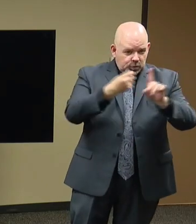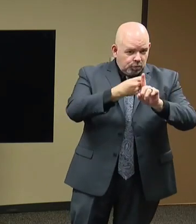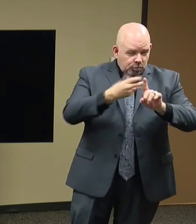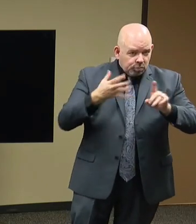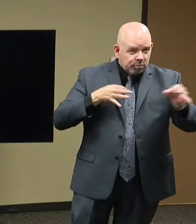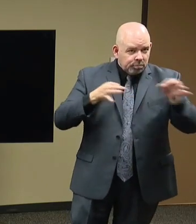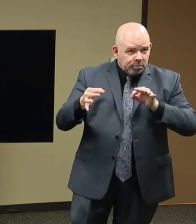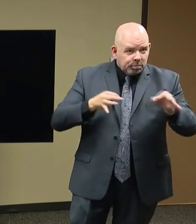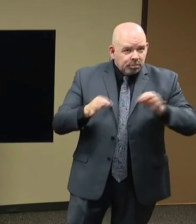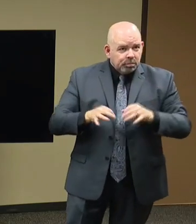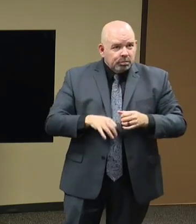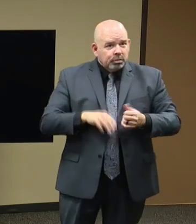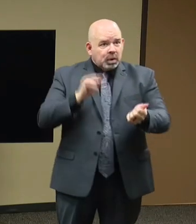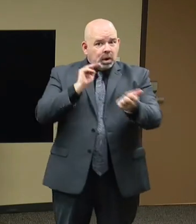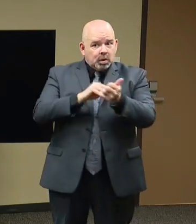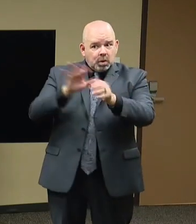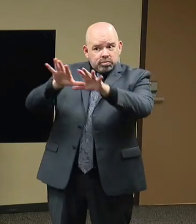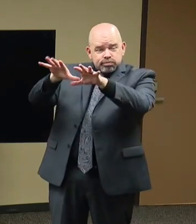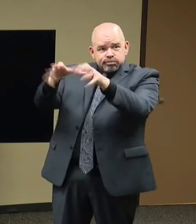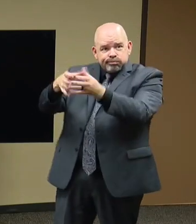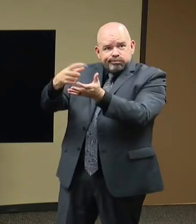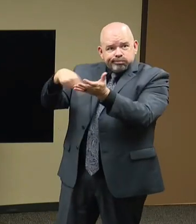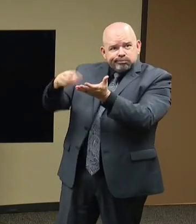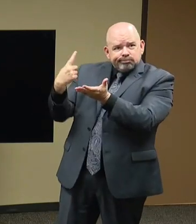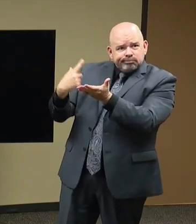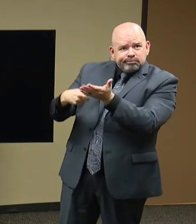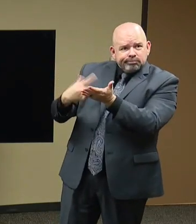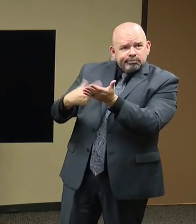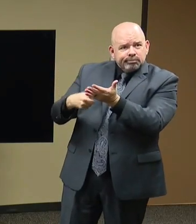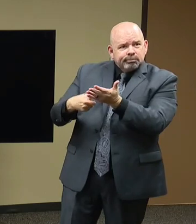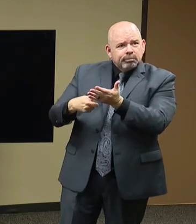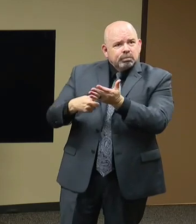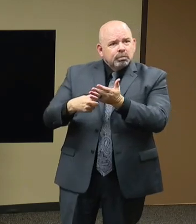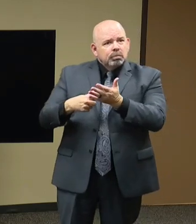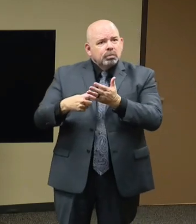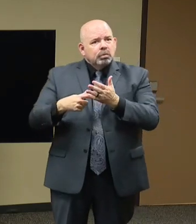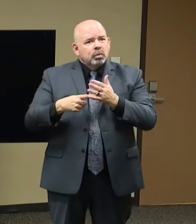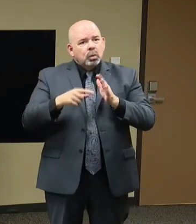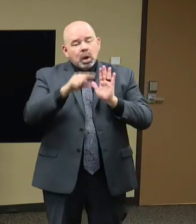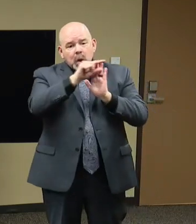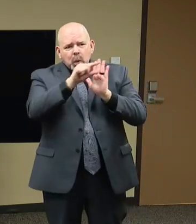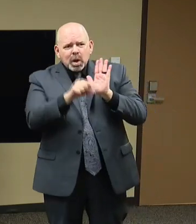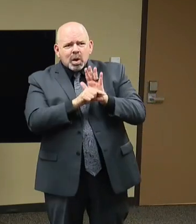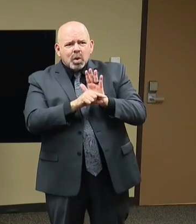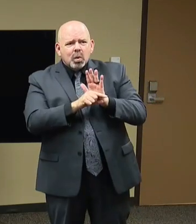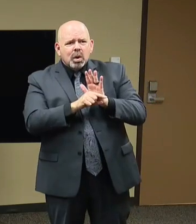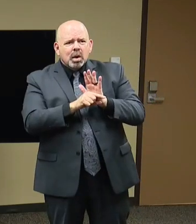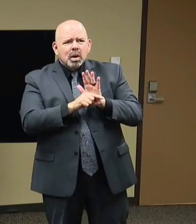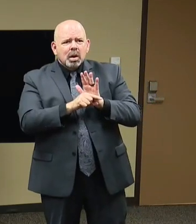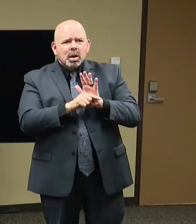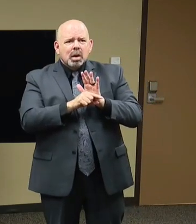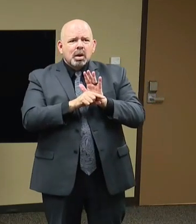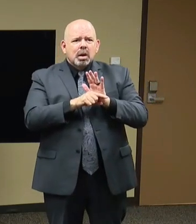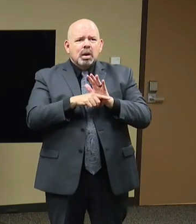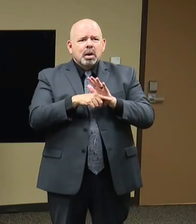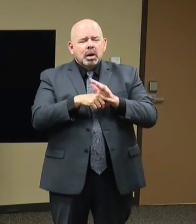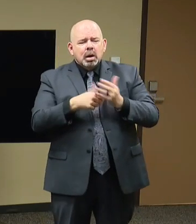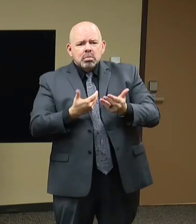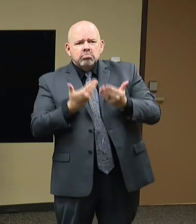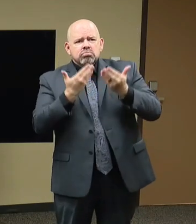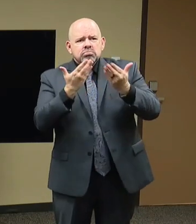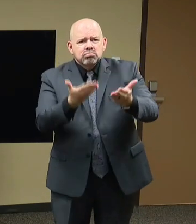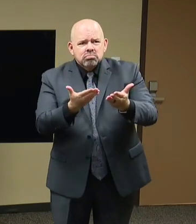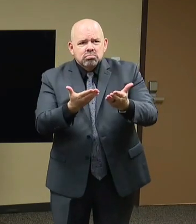is, the question is, what grades are the doctors recommending come back to school? And the doctors are